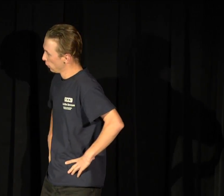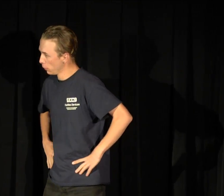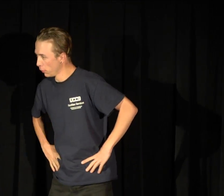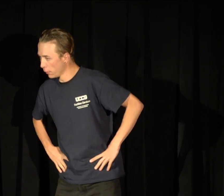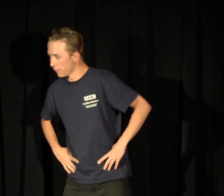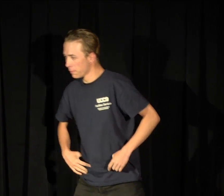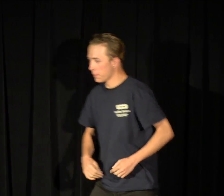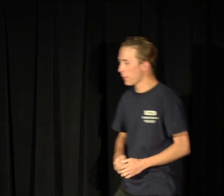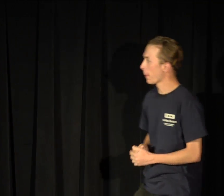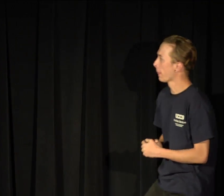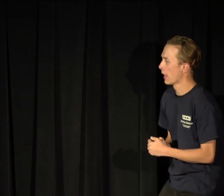2 days.